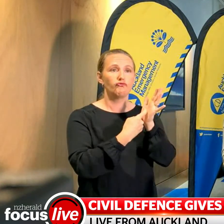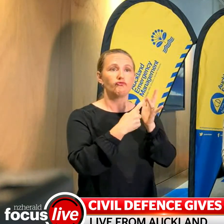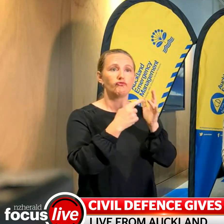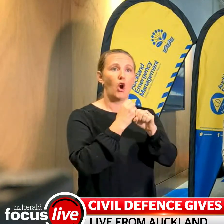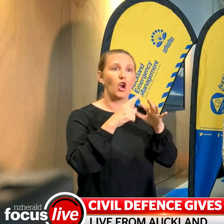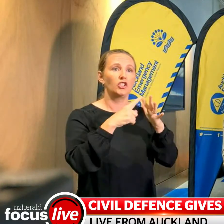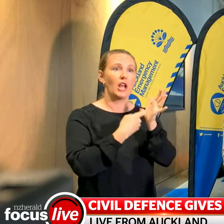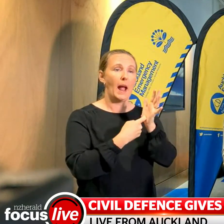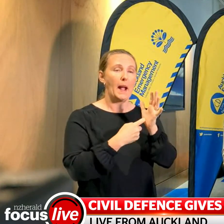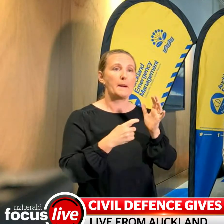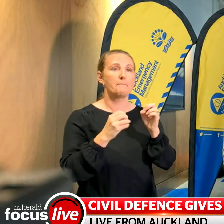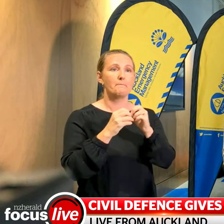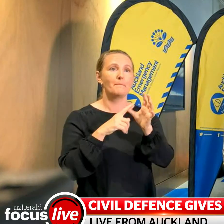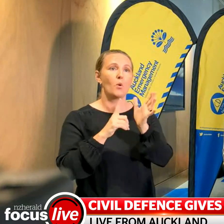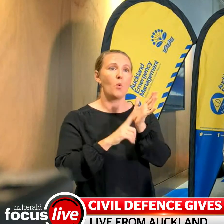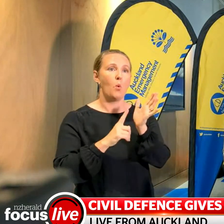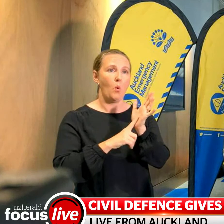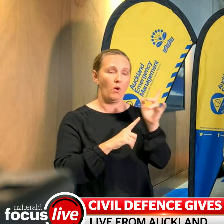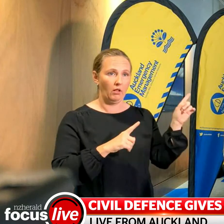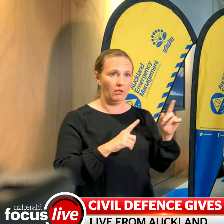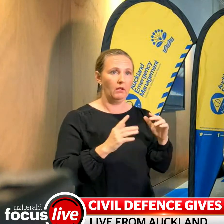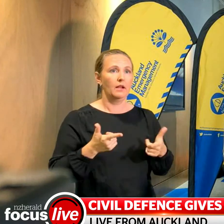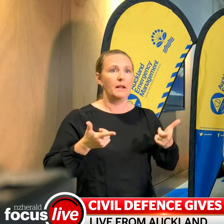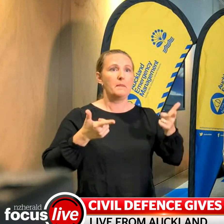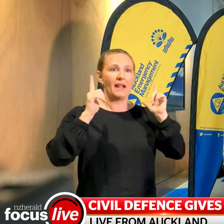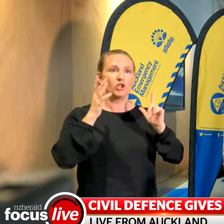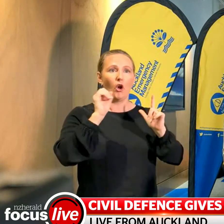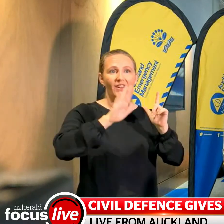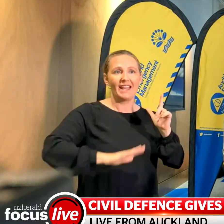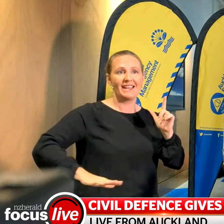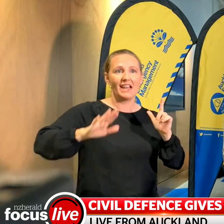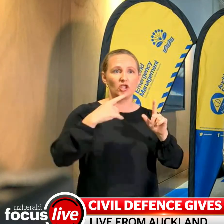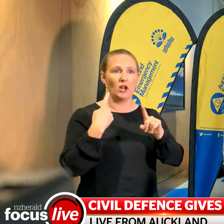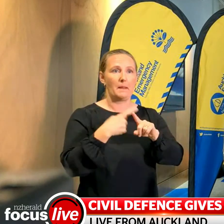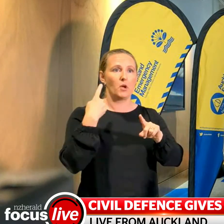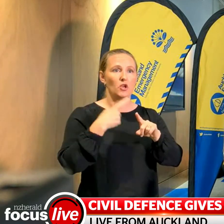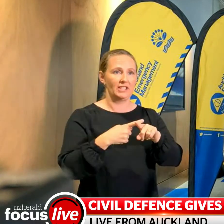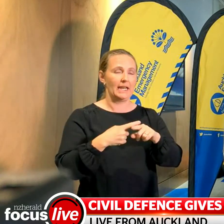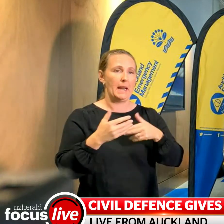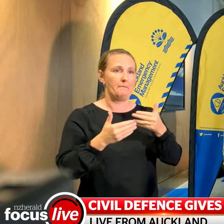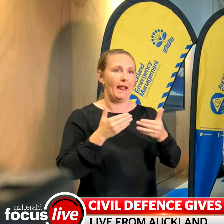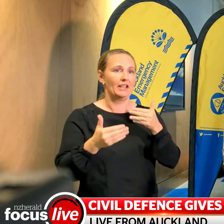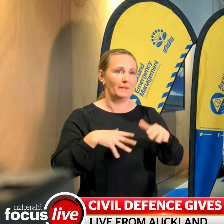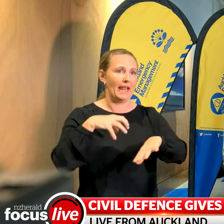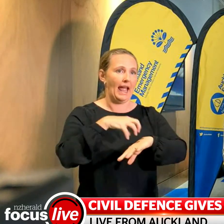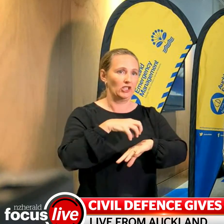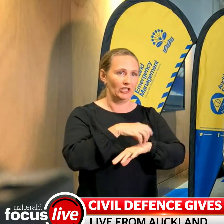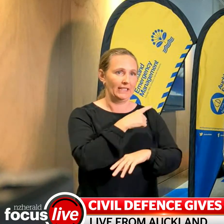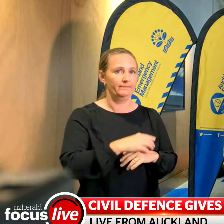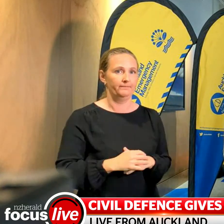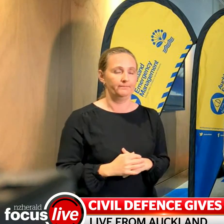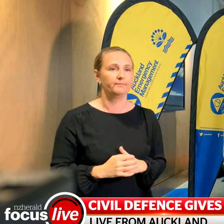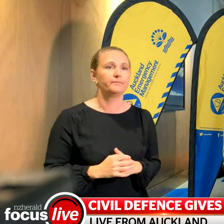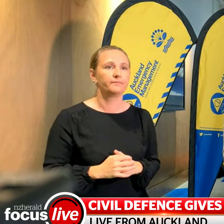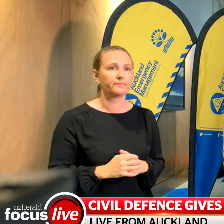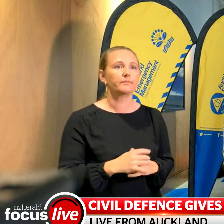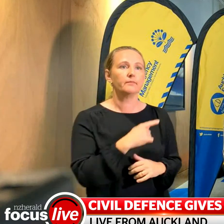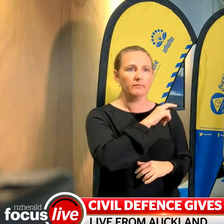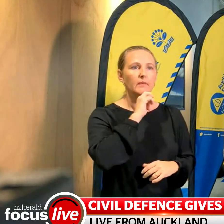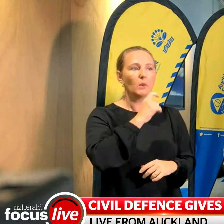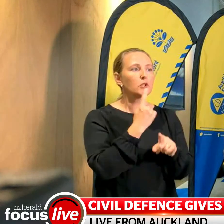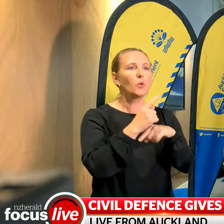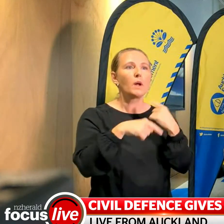Director of Civil Defence and Emergency Management with our National Emergency Management Agency, and Roger will have some reflections on just the current